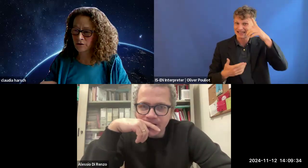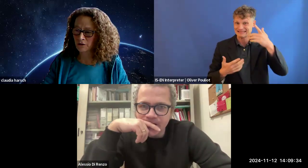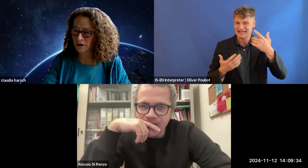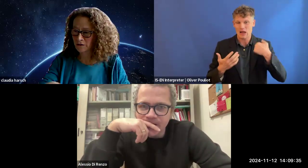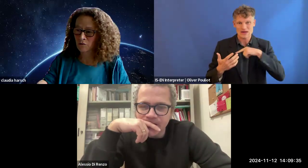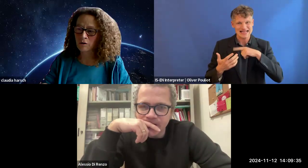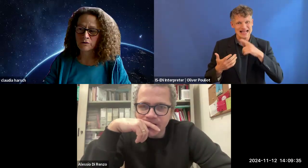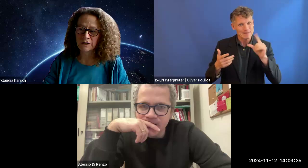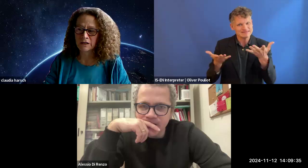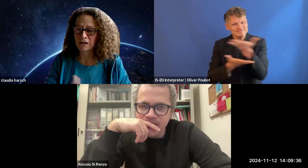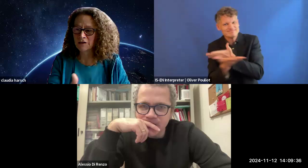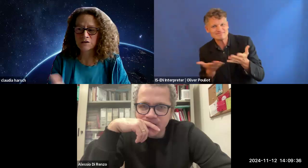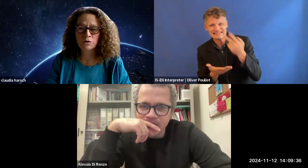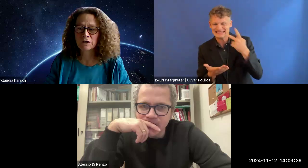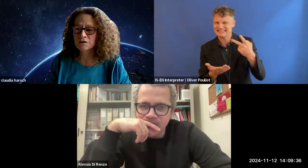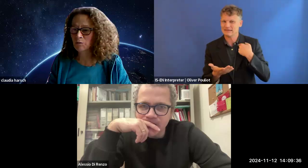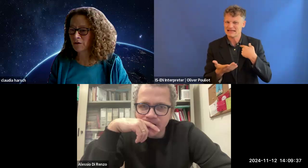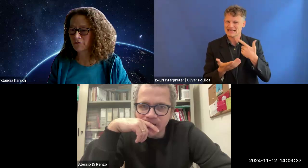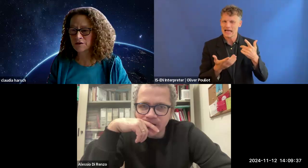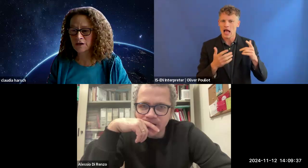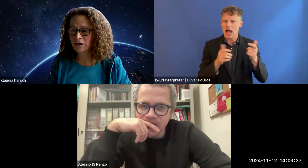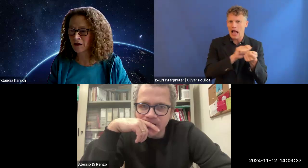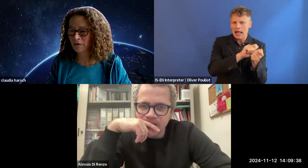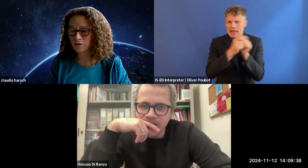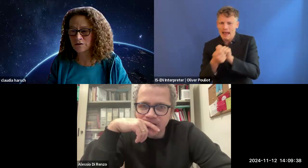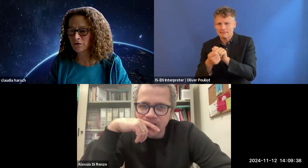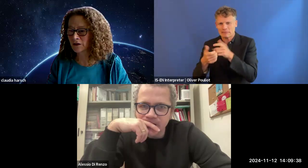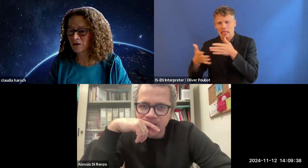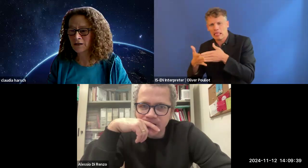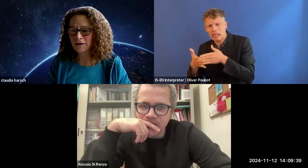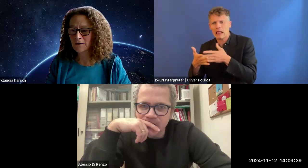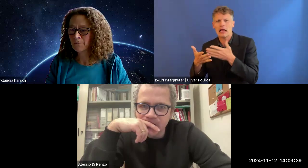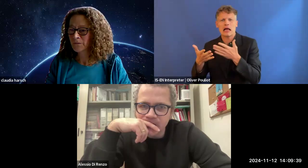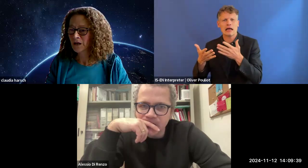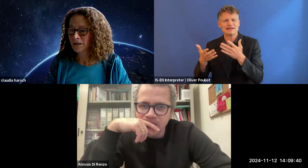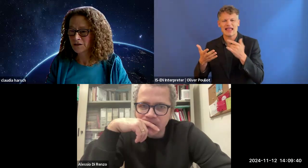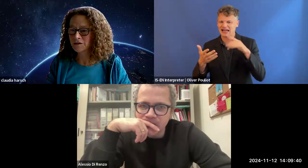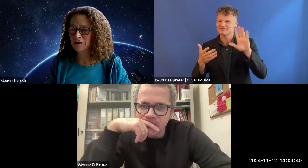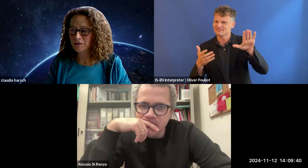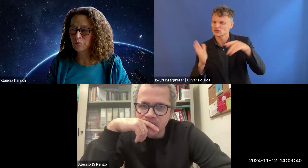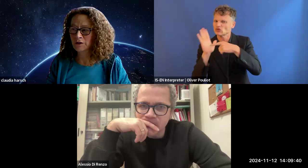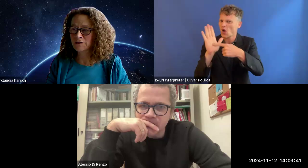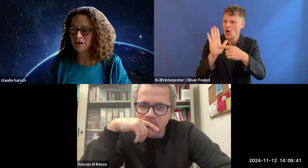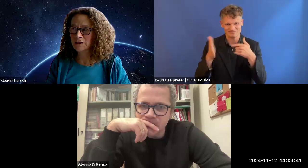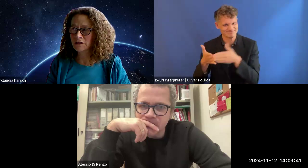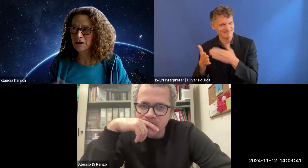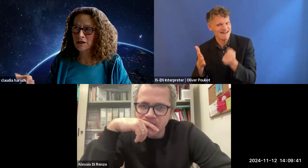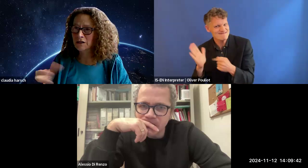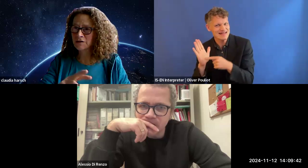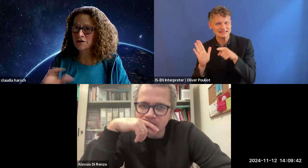that's how we try and cooperate. And I guess it's pretty similar for the signed languages field. I guess it